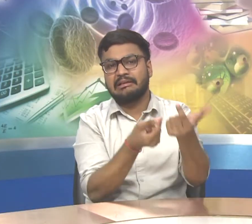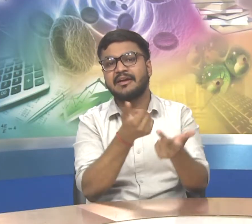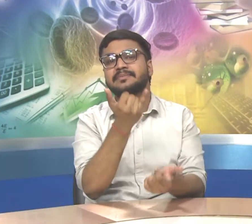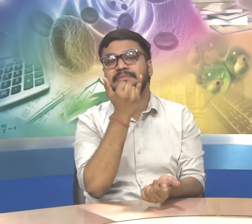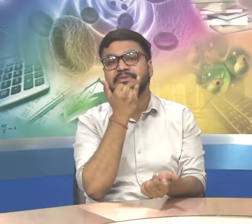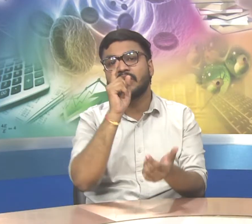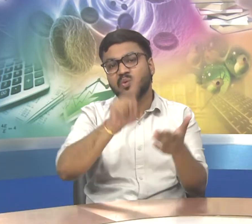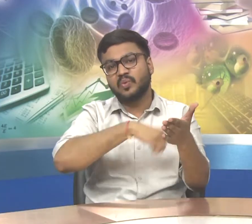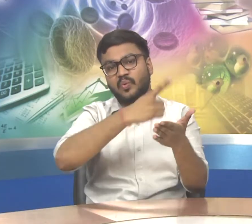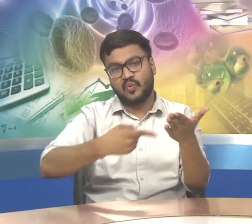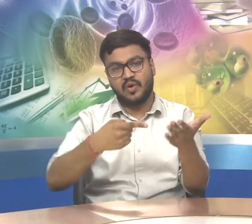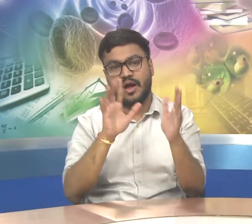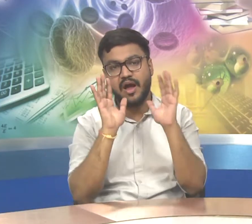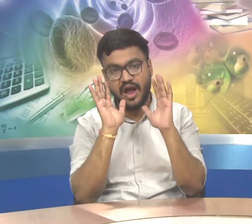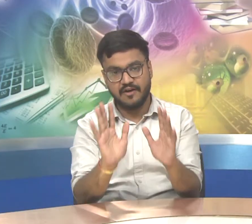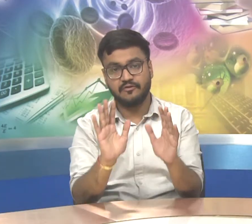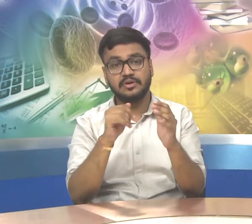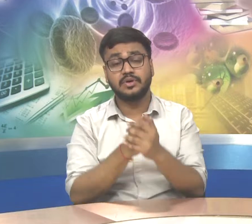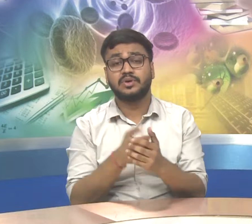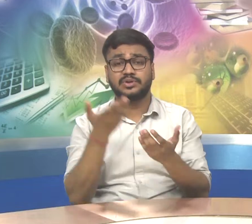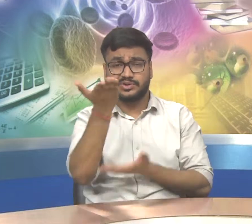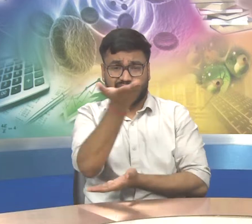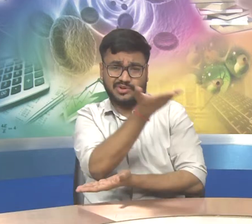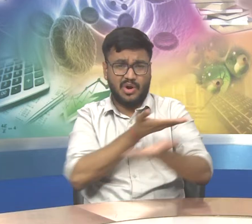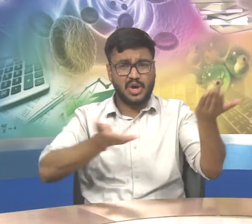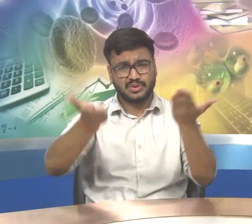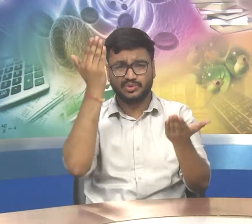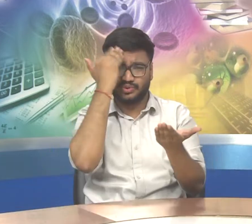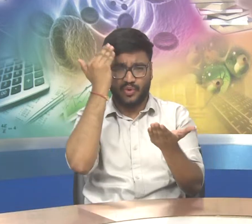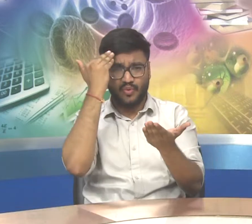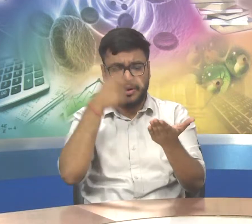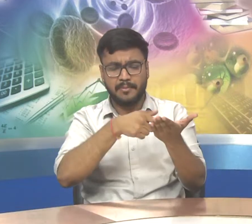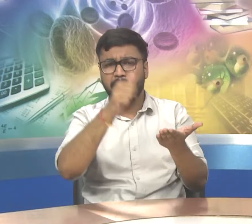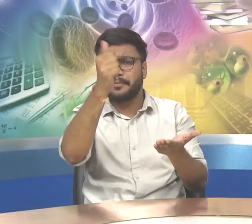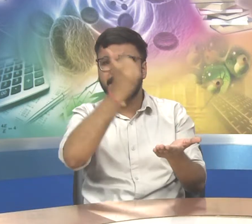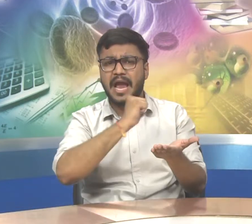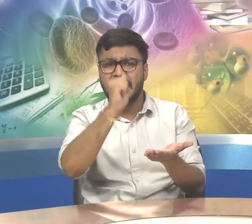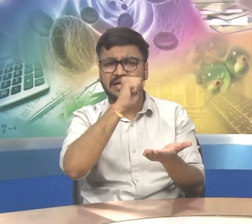but his assumption about water was not correct.